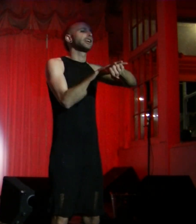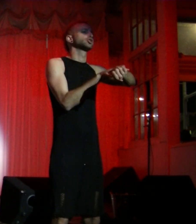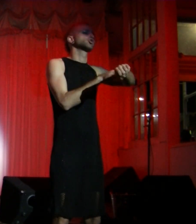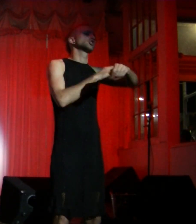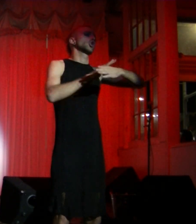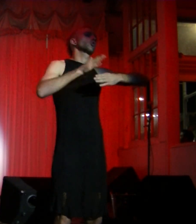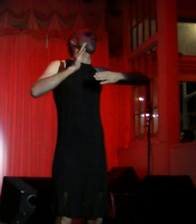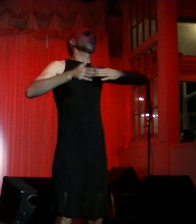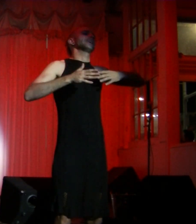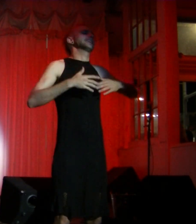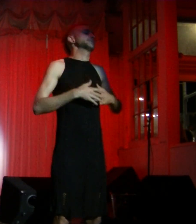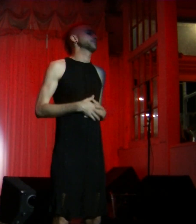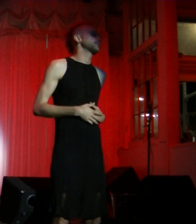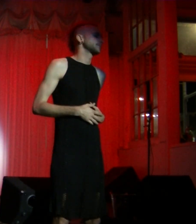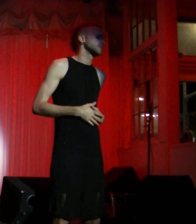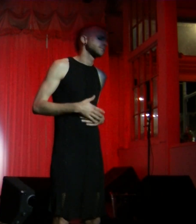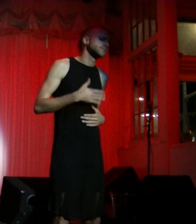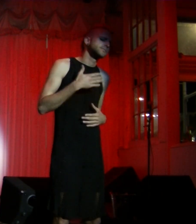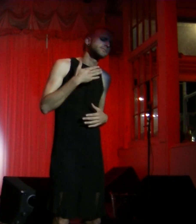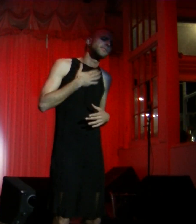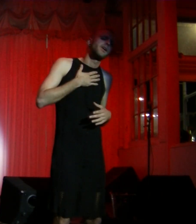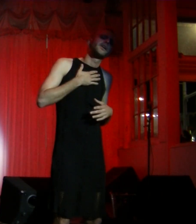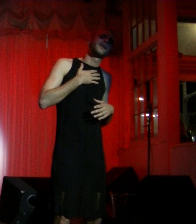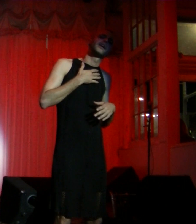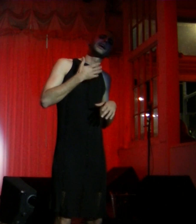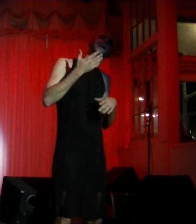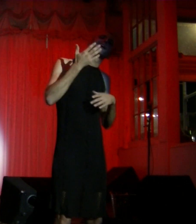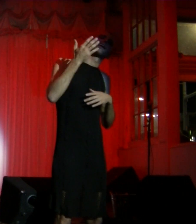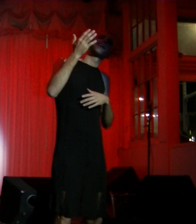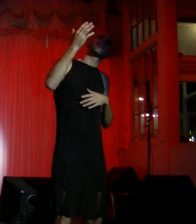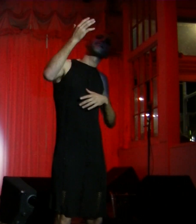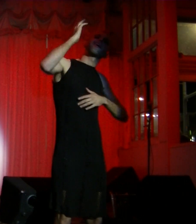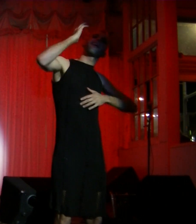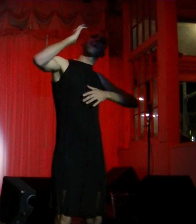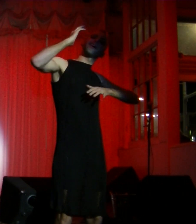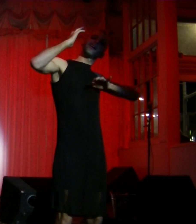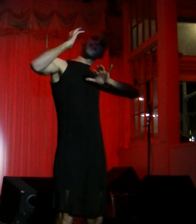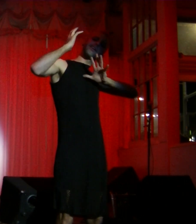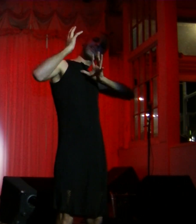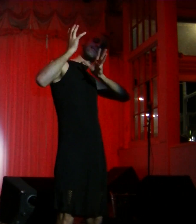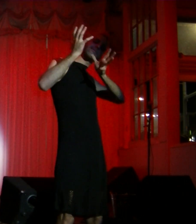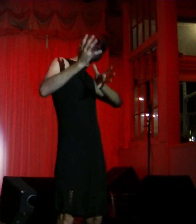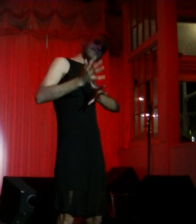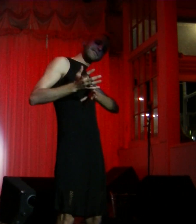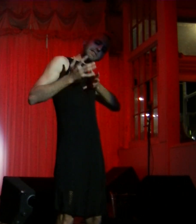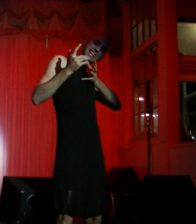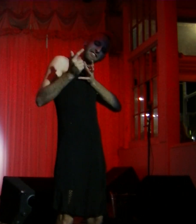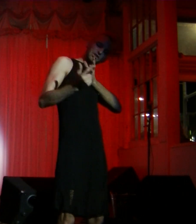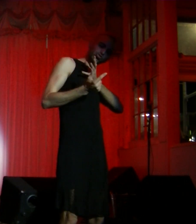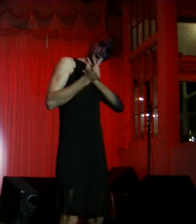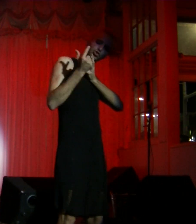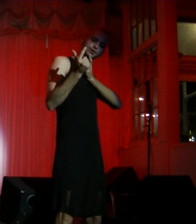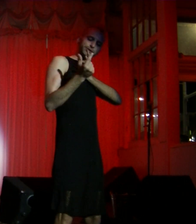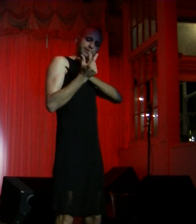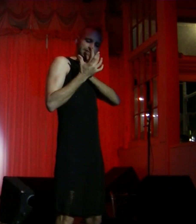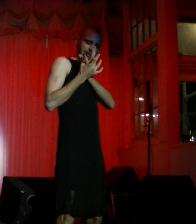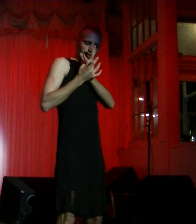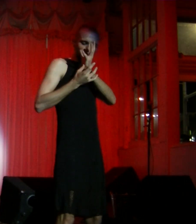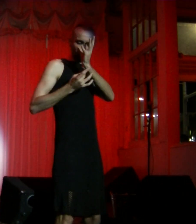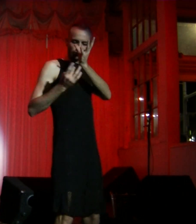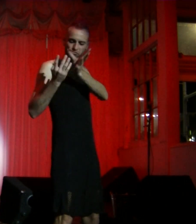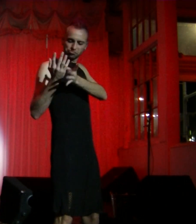My God, we leave things green and greasy like hands